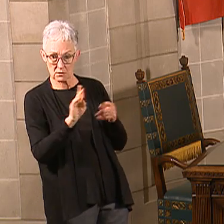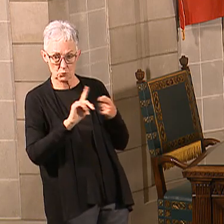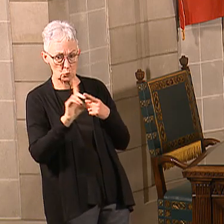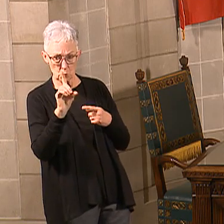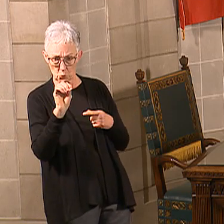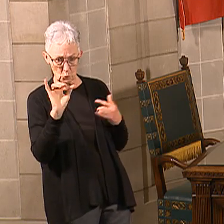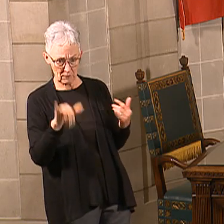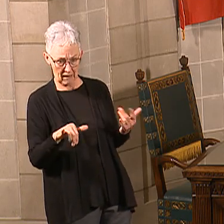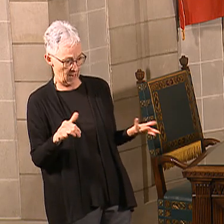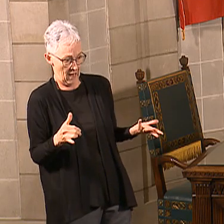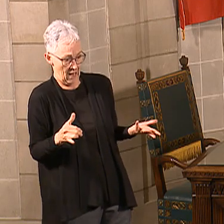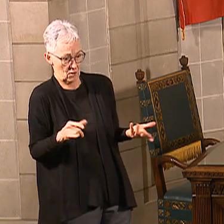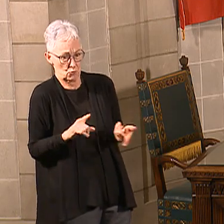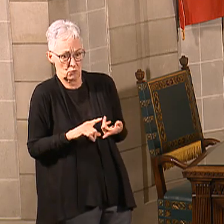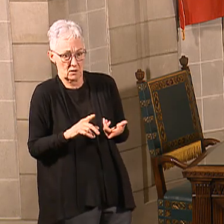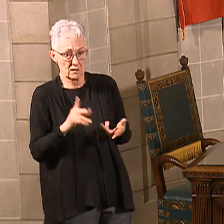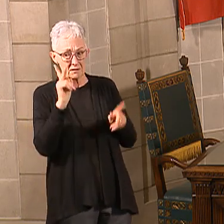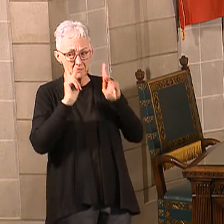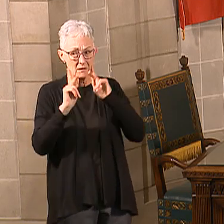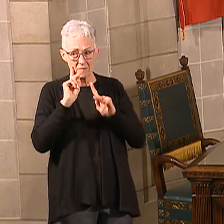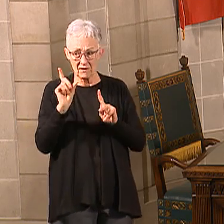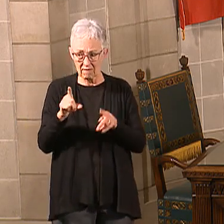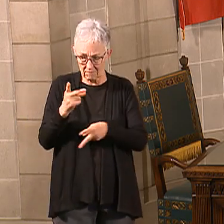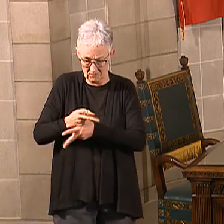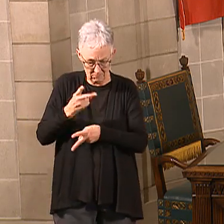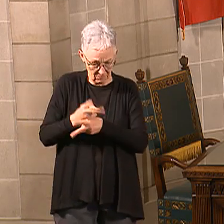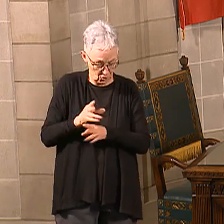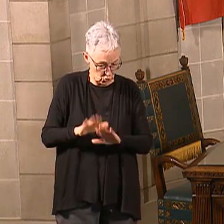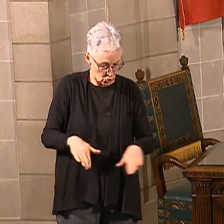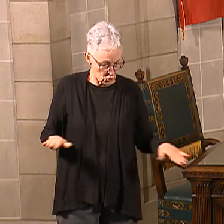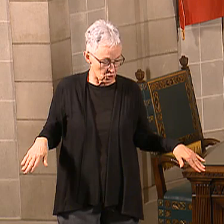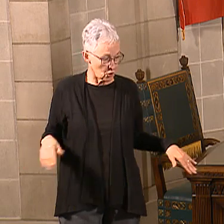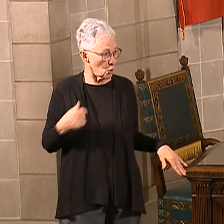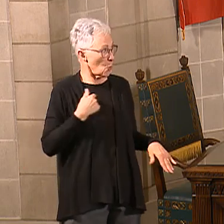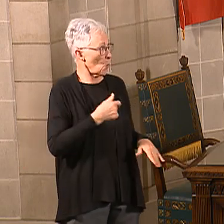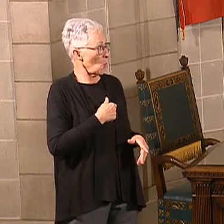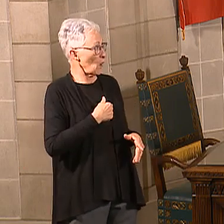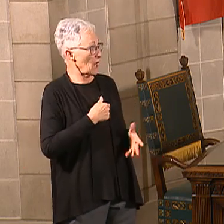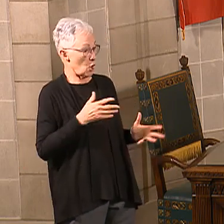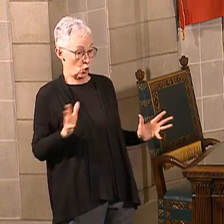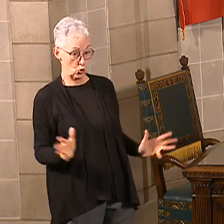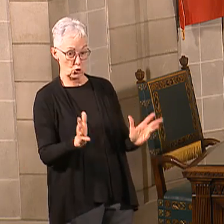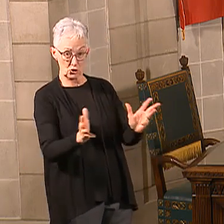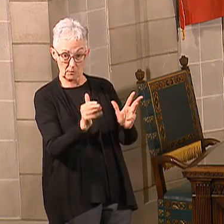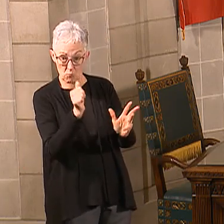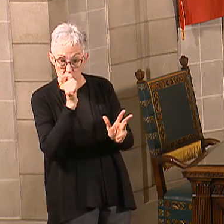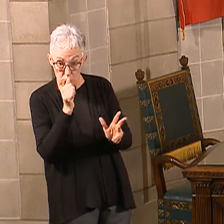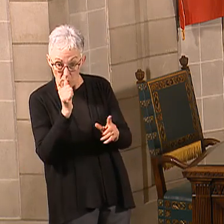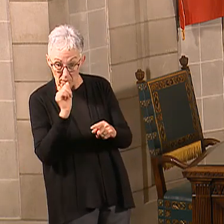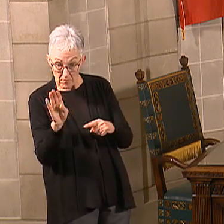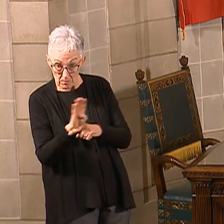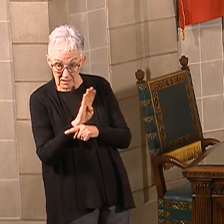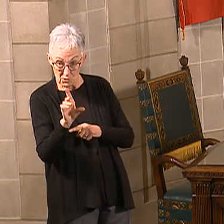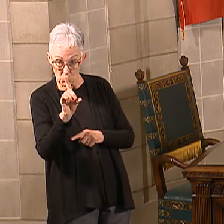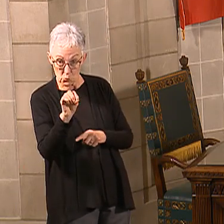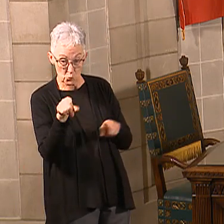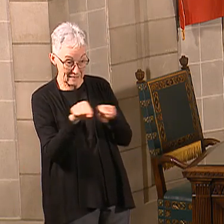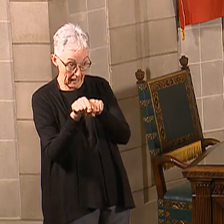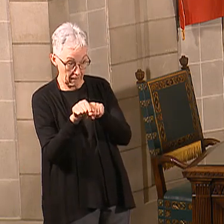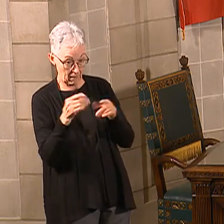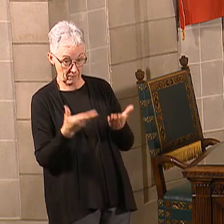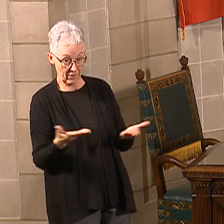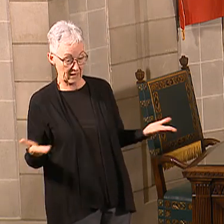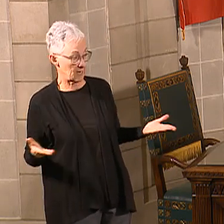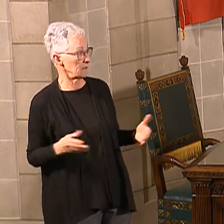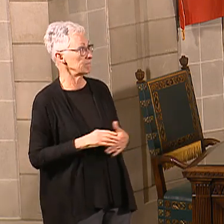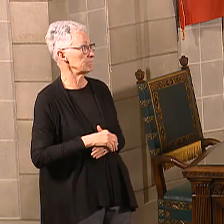kids, are you urging private businesses to do the same? I'll let the governor respond to that question, but what I'll say is what we acknowledge